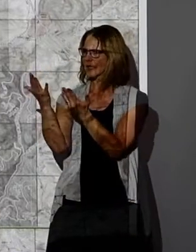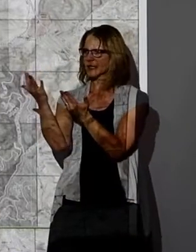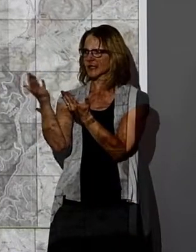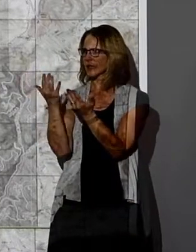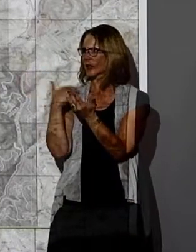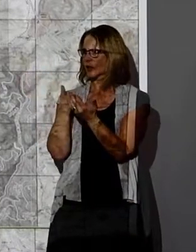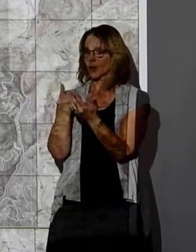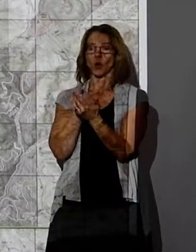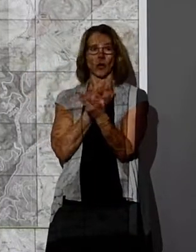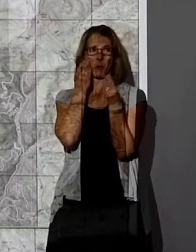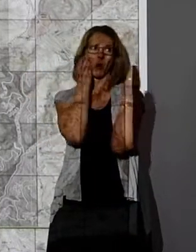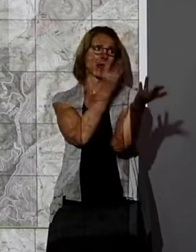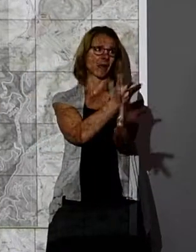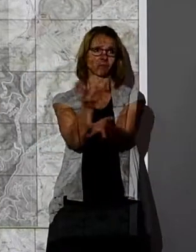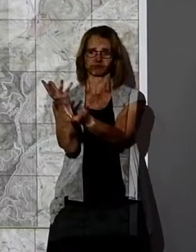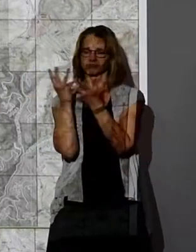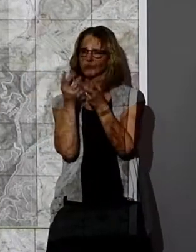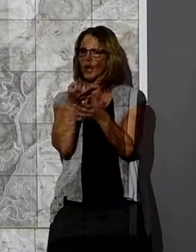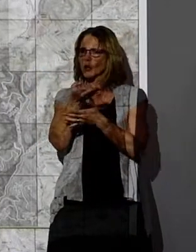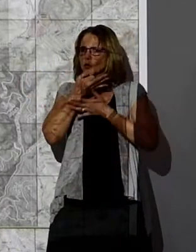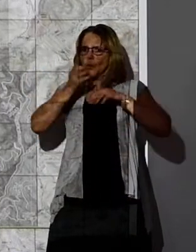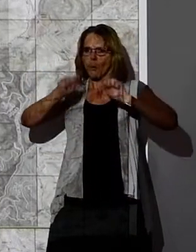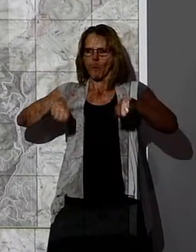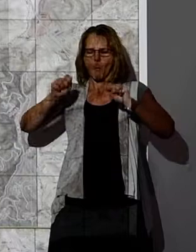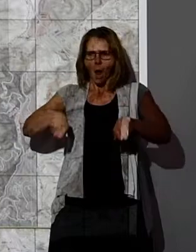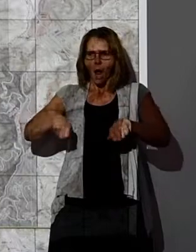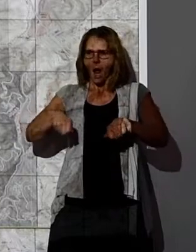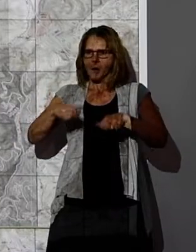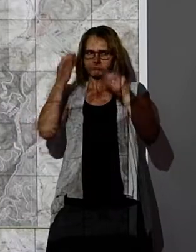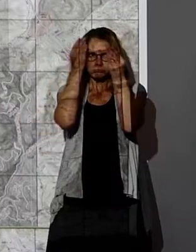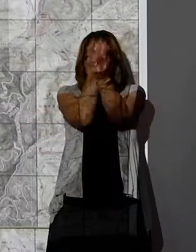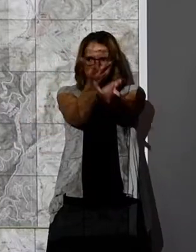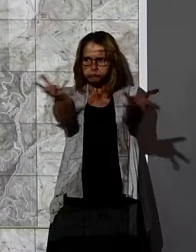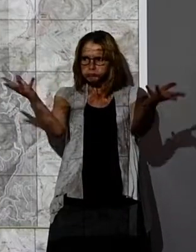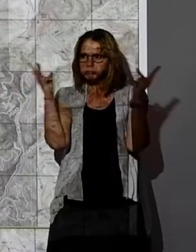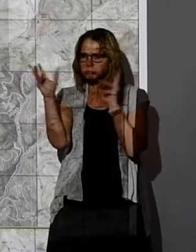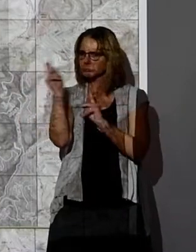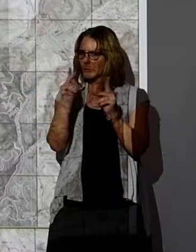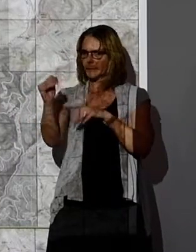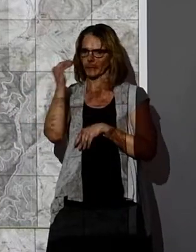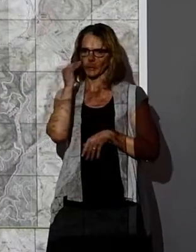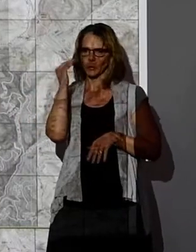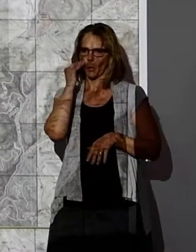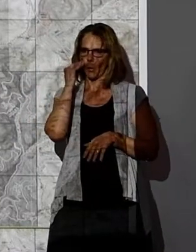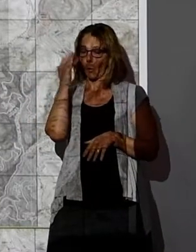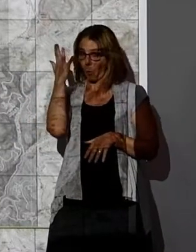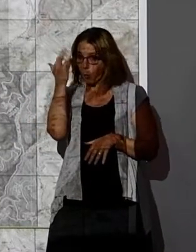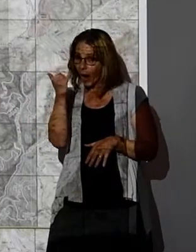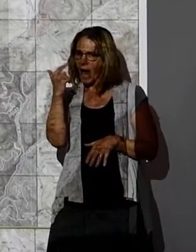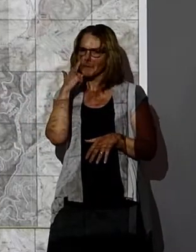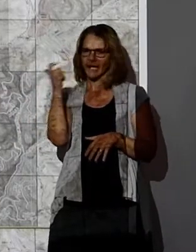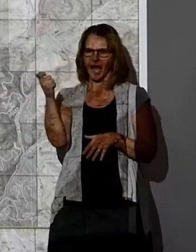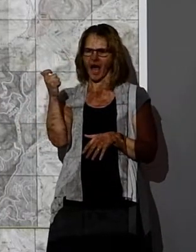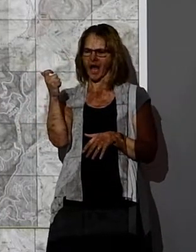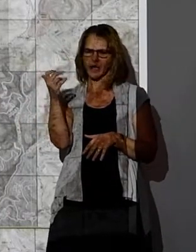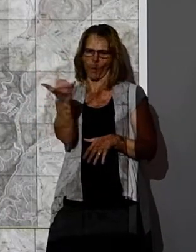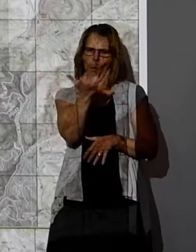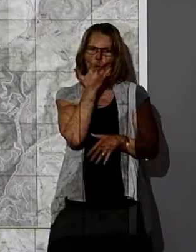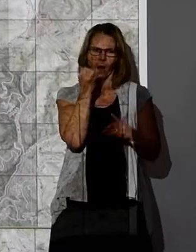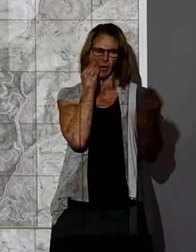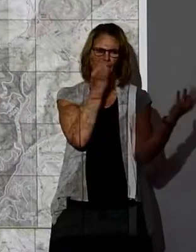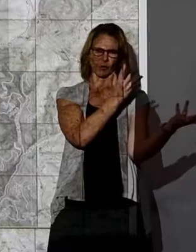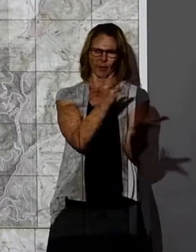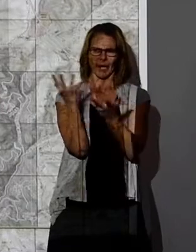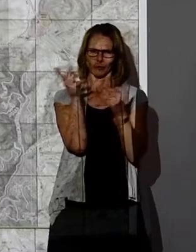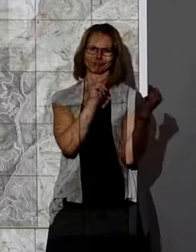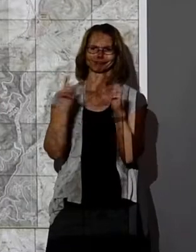gonna put information out as soon as we can and let people know what's going on. Because of all of the misinformation that's going out there.